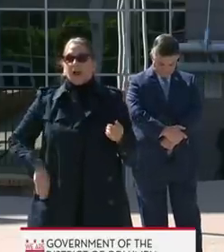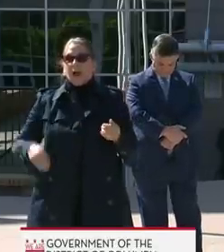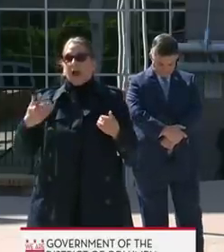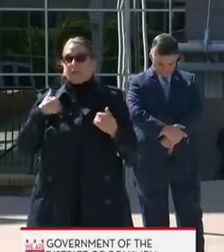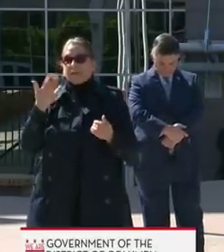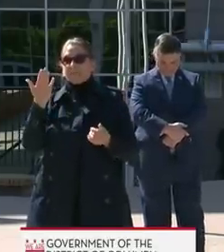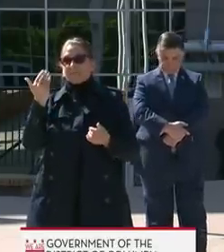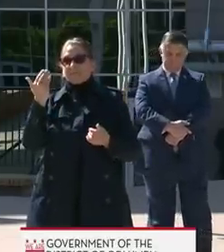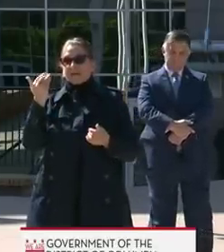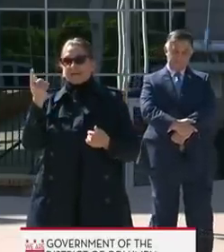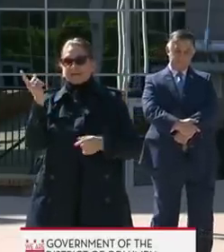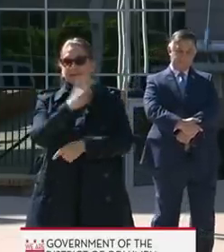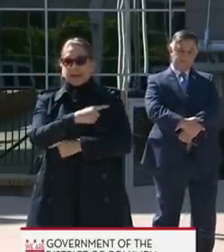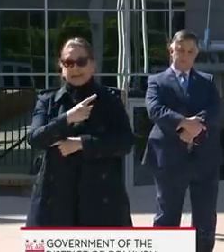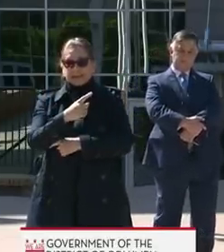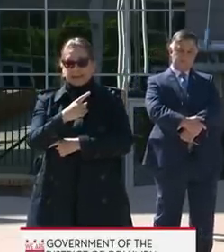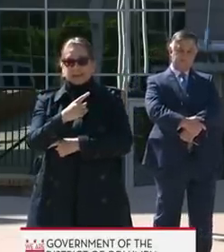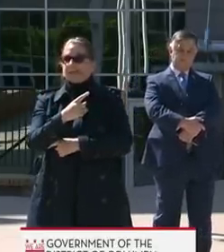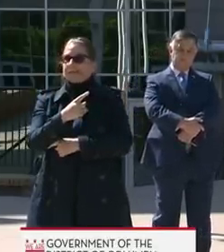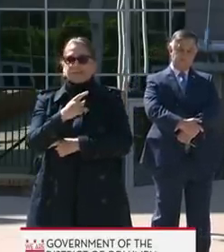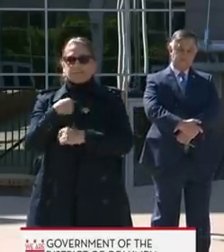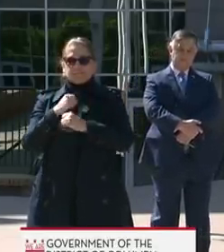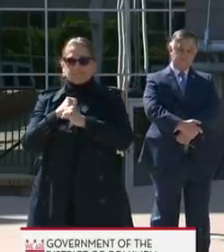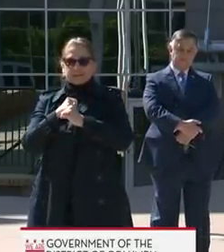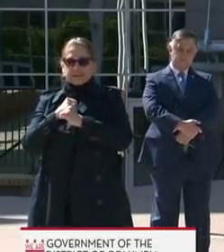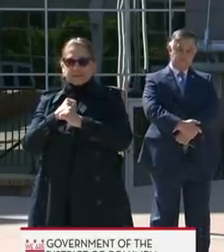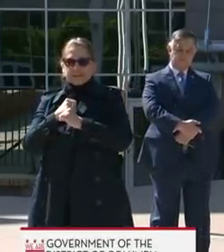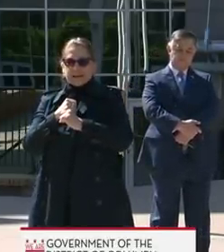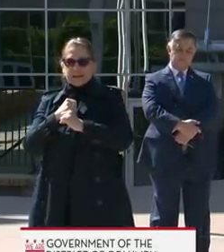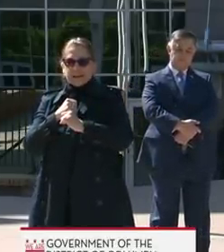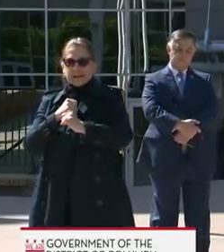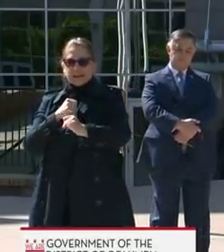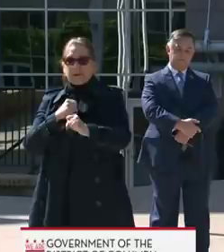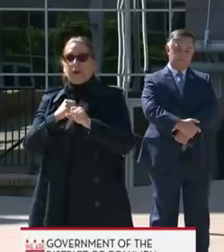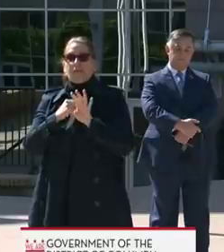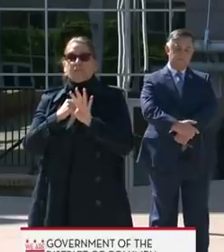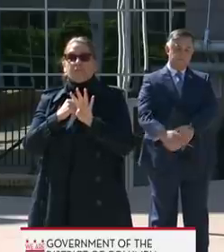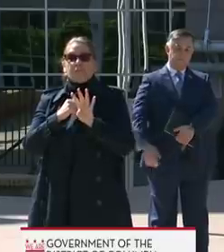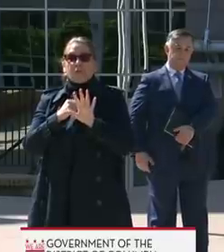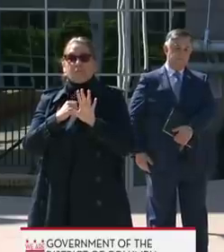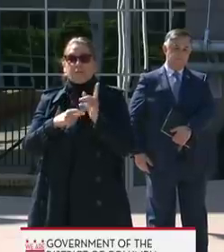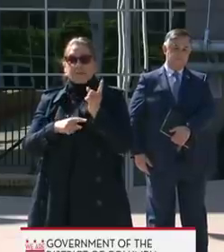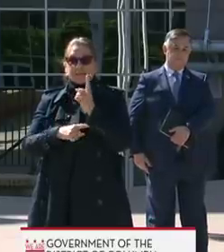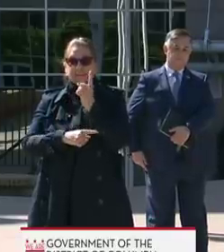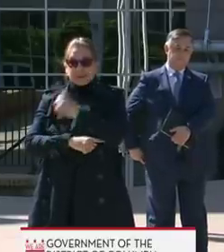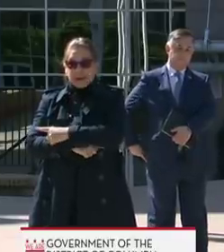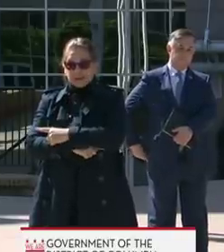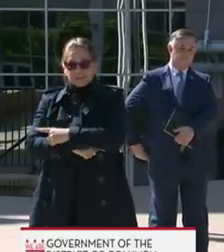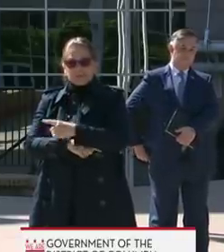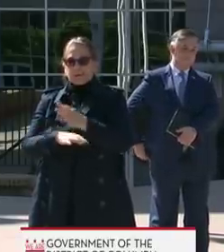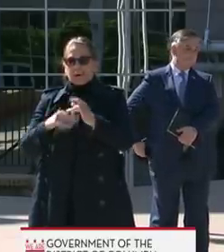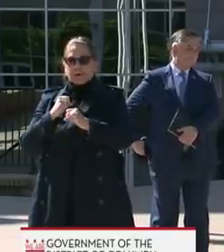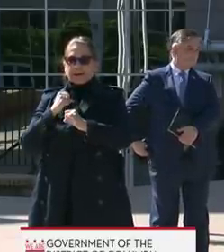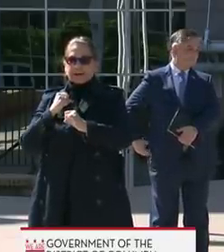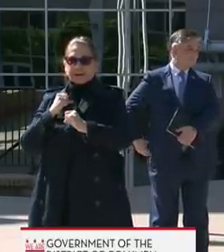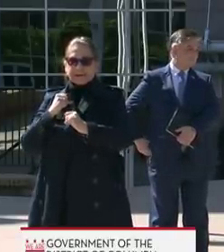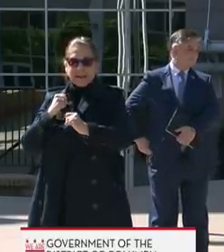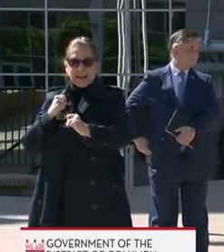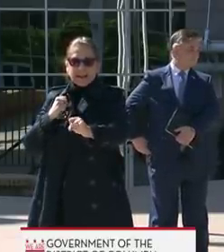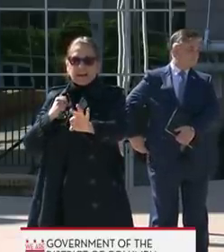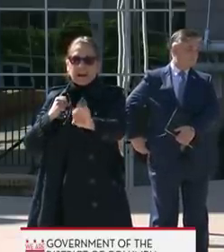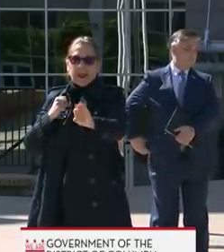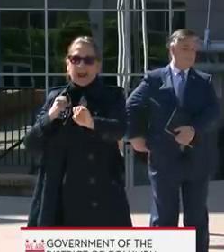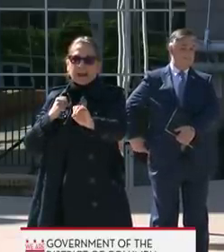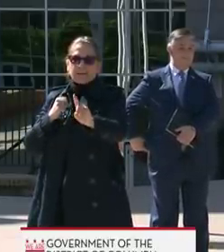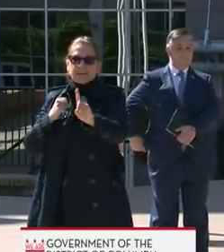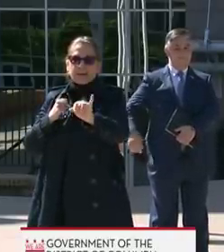to 90 days. So she will have that authority until mid-June. The bill also